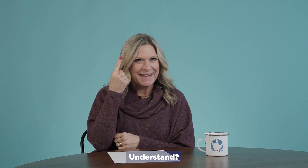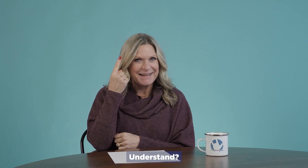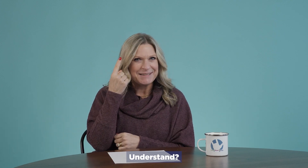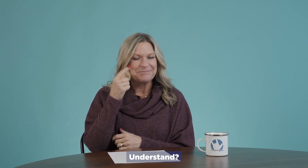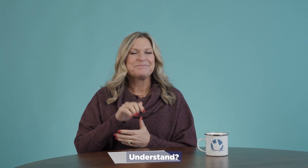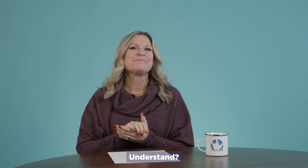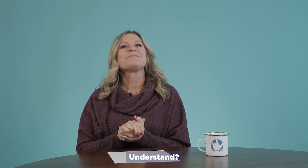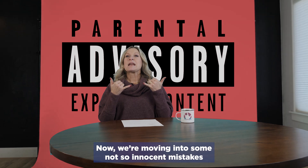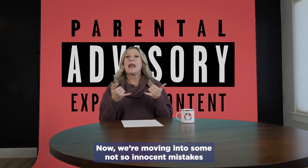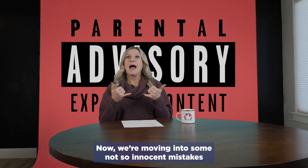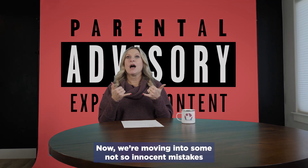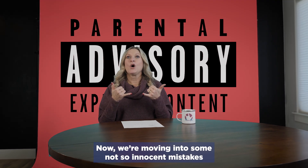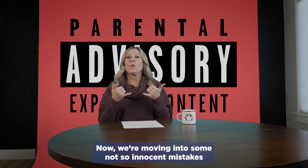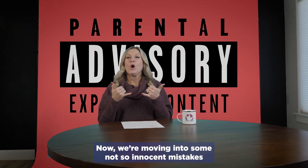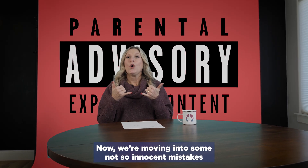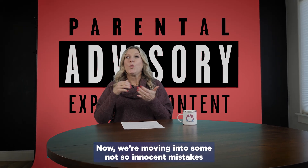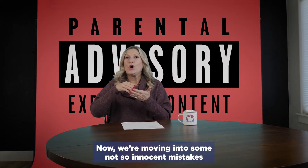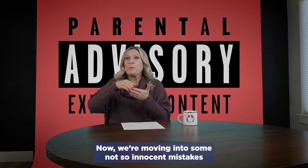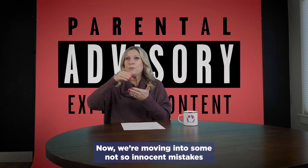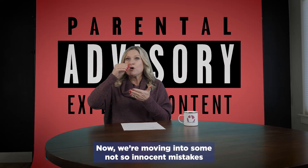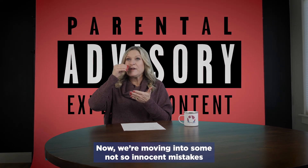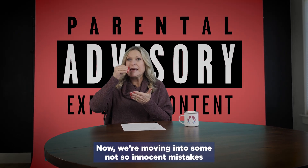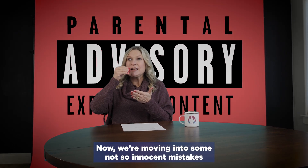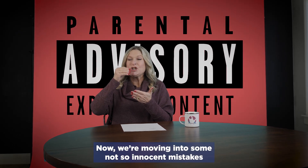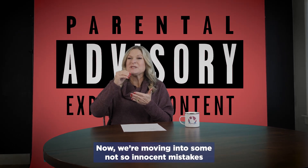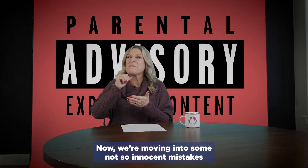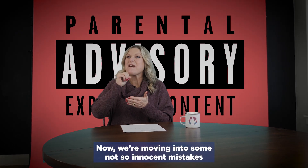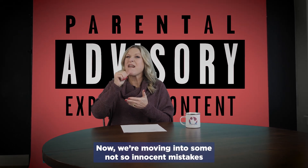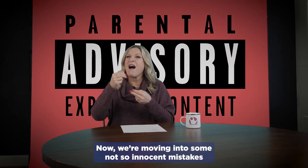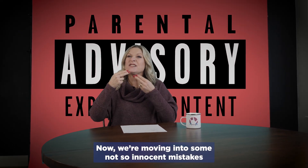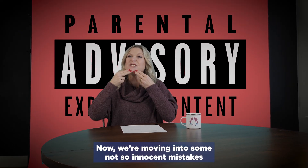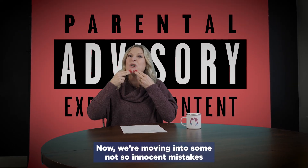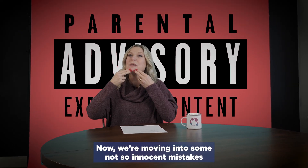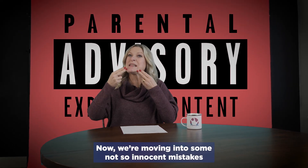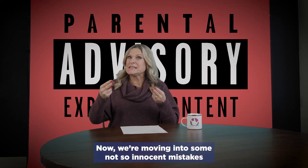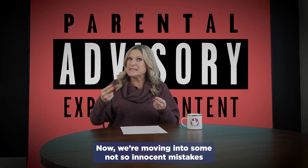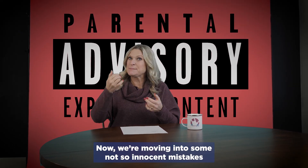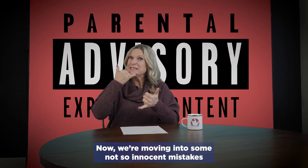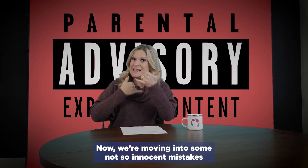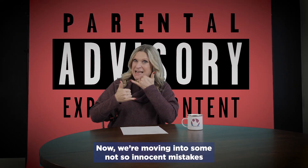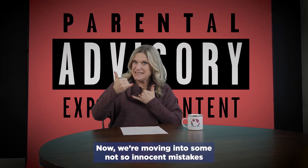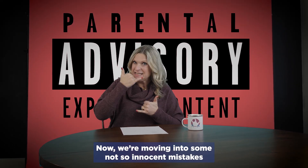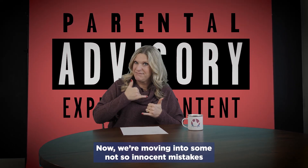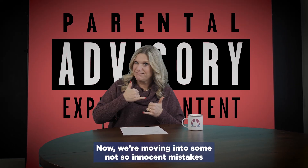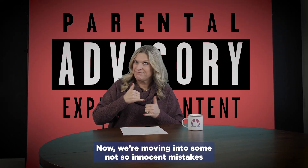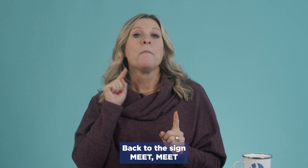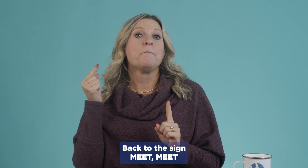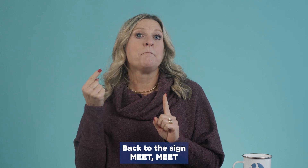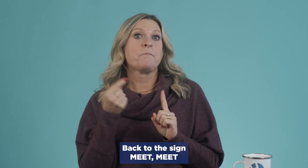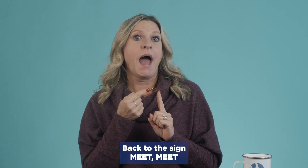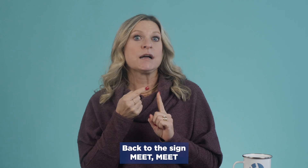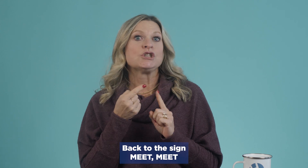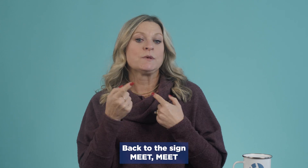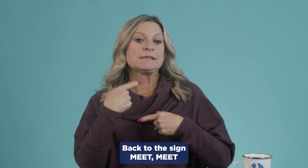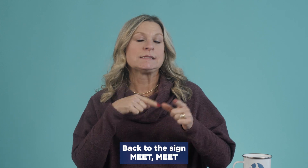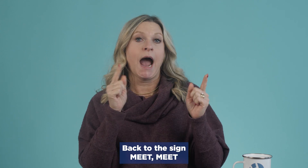understand. Now we're moving into some not so innocent mistakes. Back to the